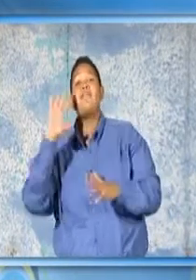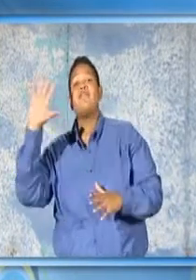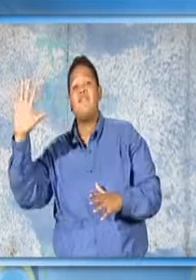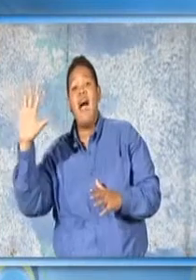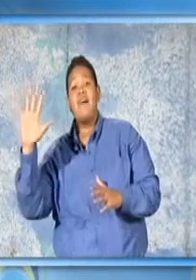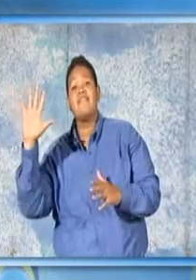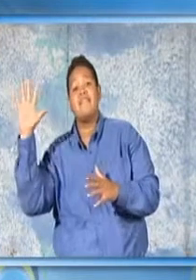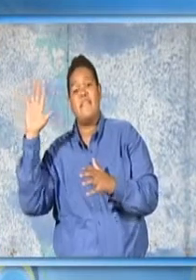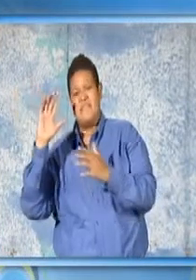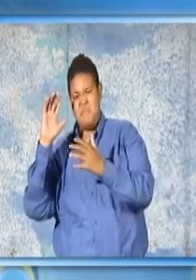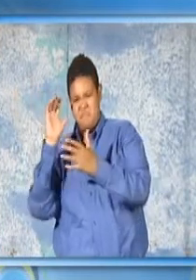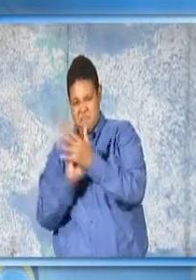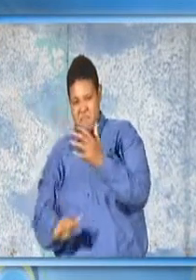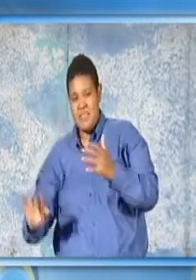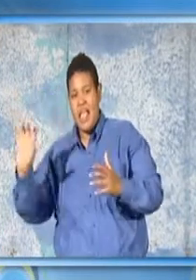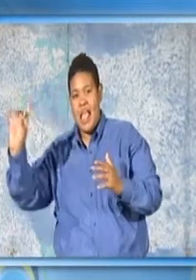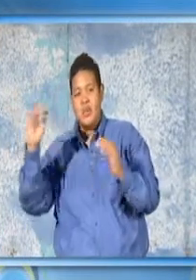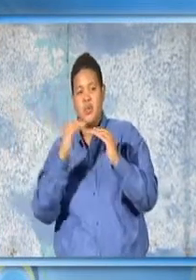8, which is 2.